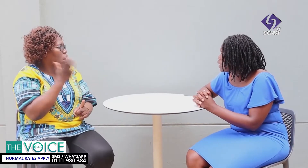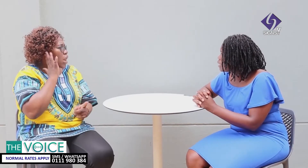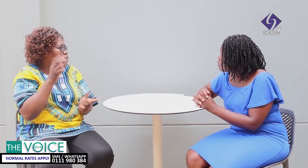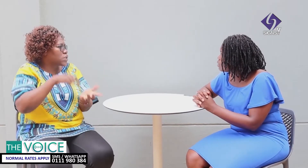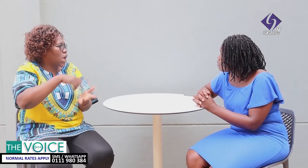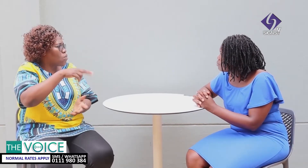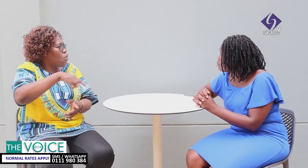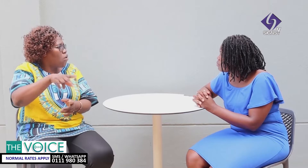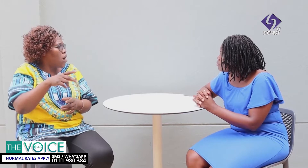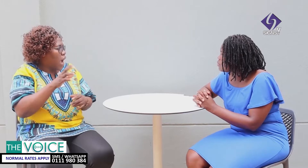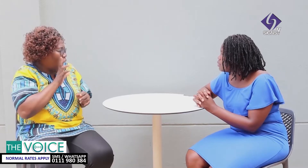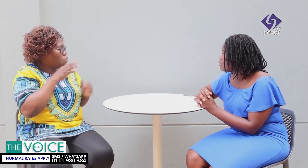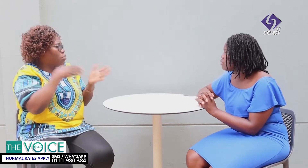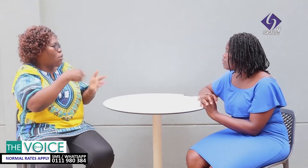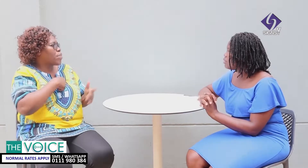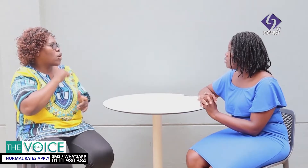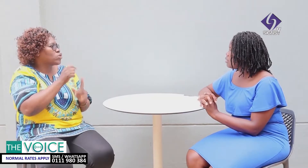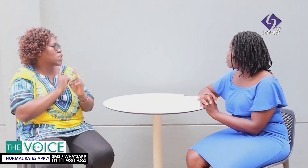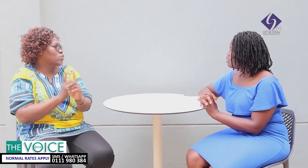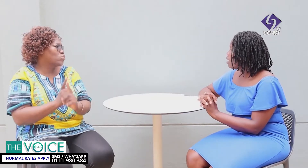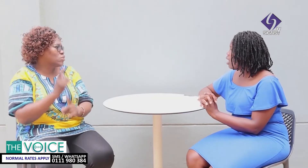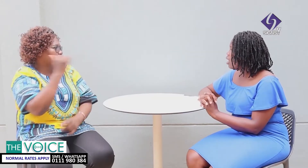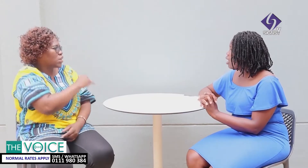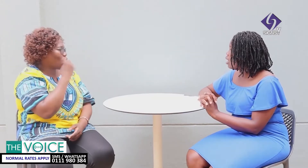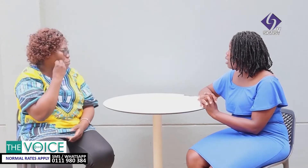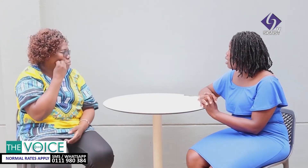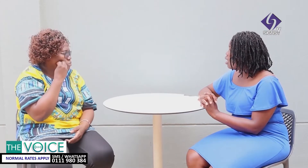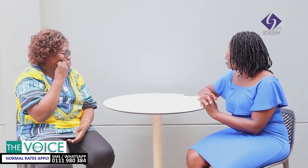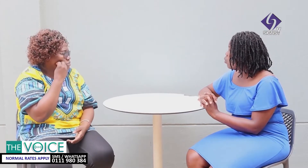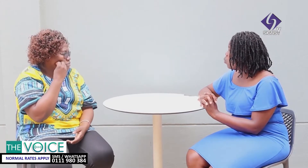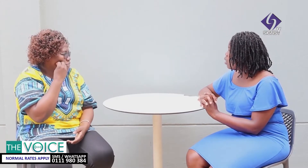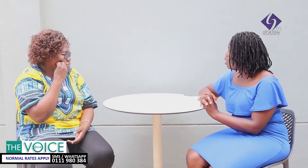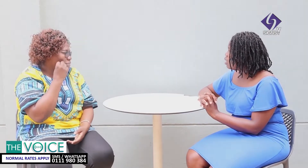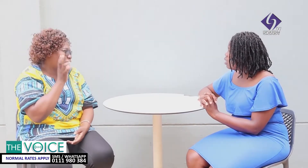So I couldn't go out. I just was staying home.